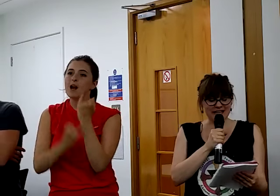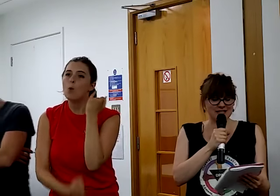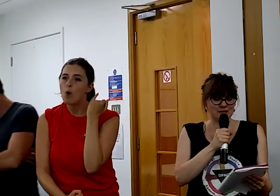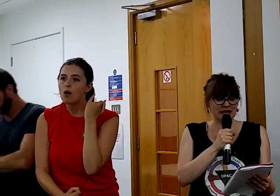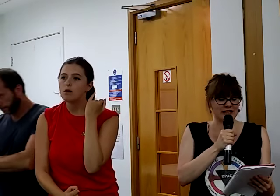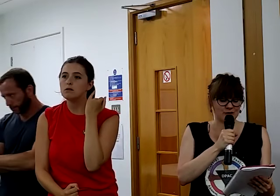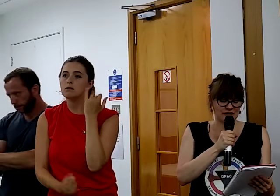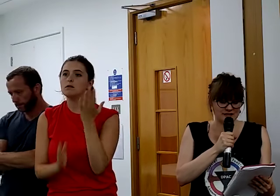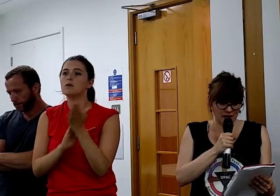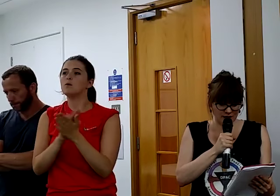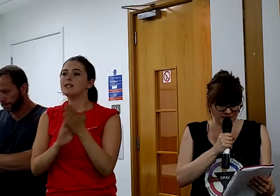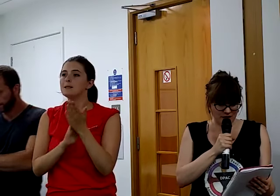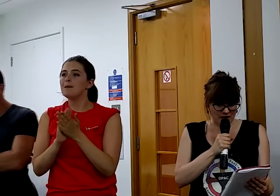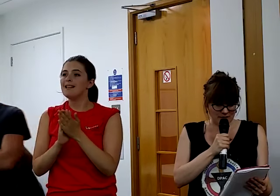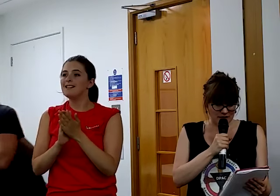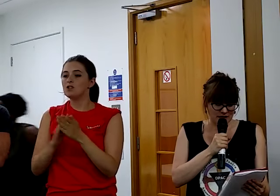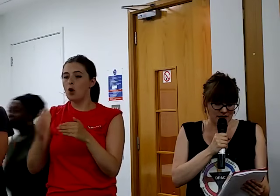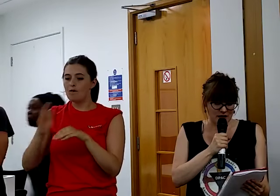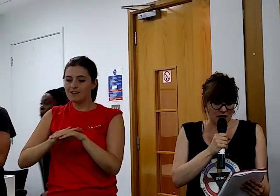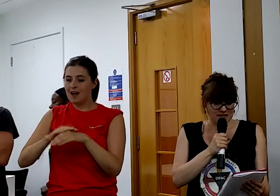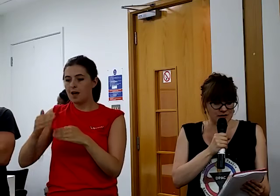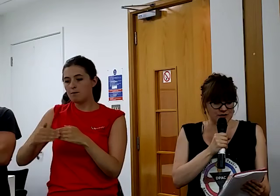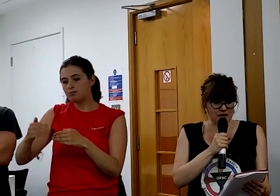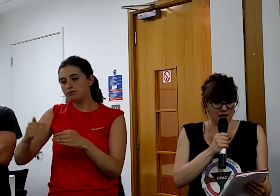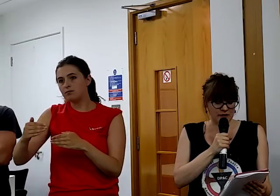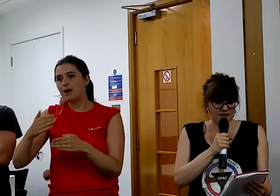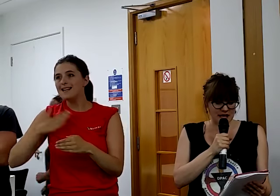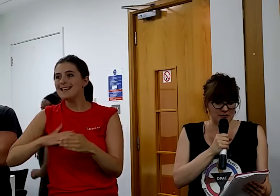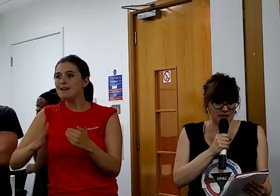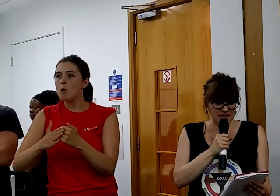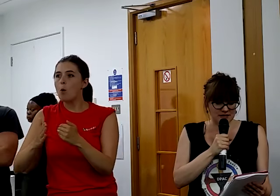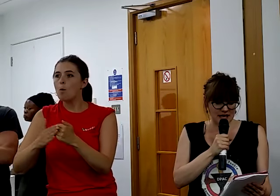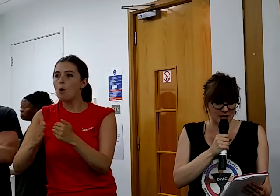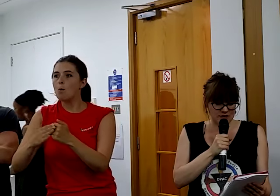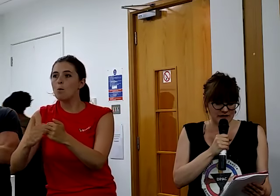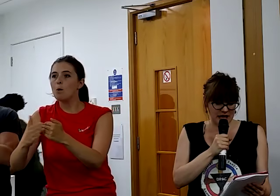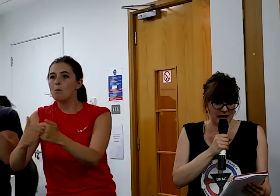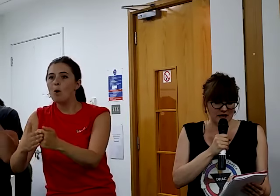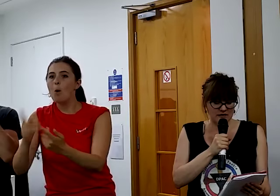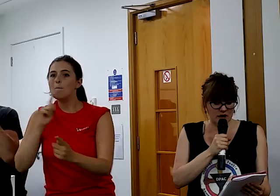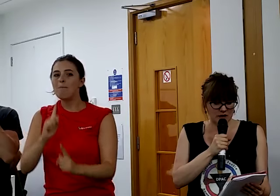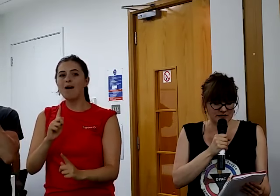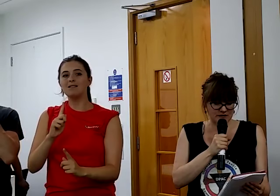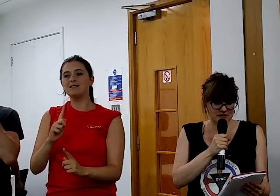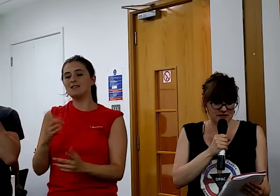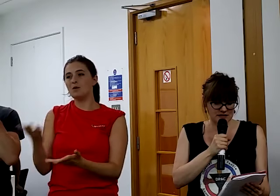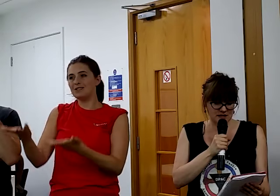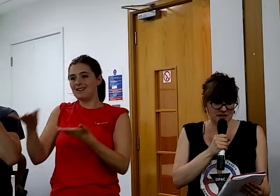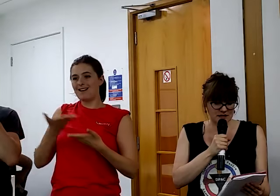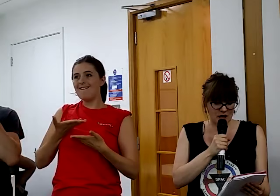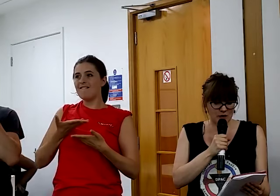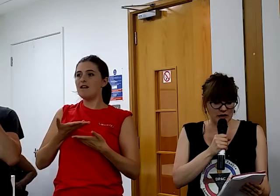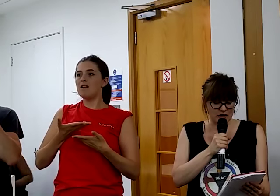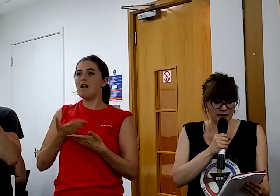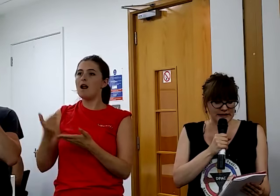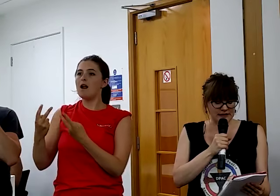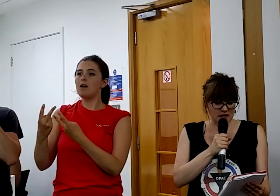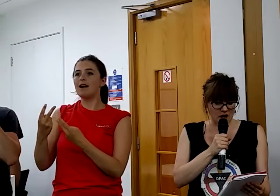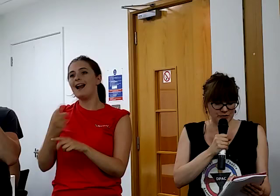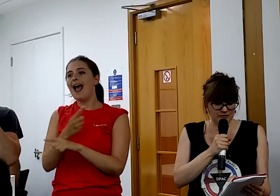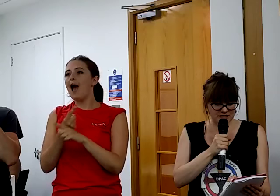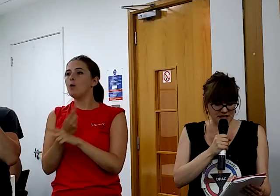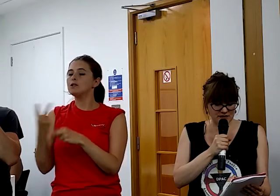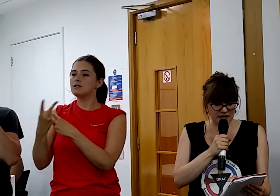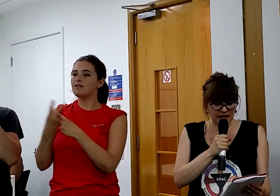means my needs will increase over time. I'm still stuck with the same limited hours of care that I was given 6 years ago,